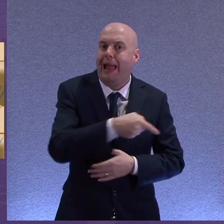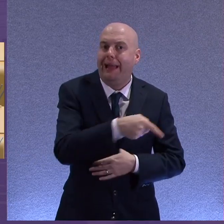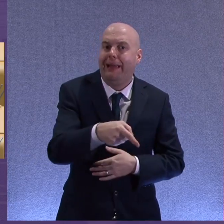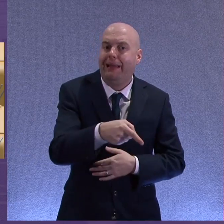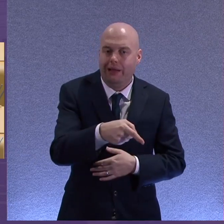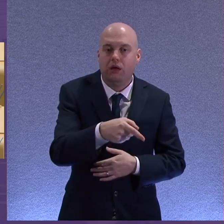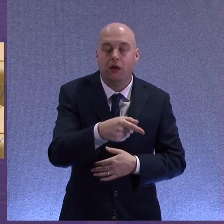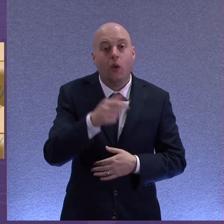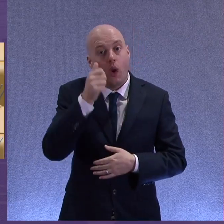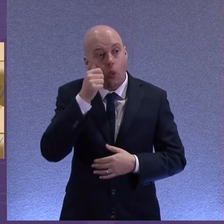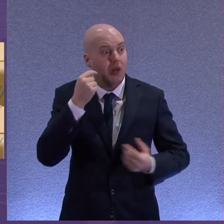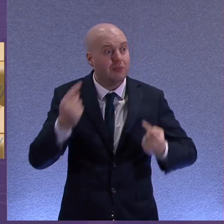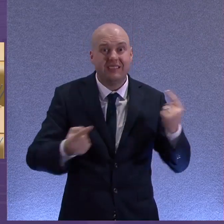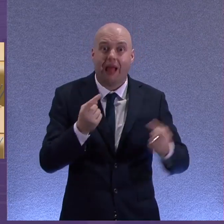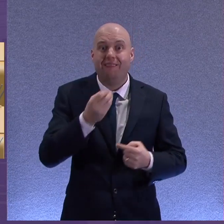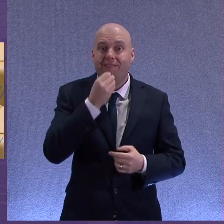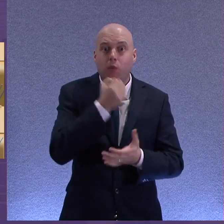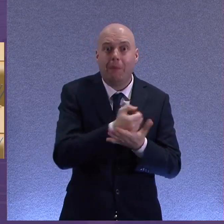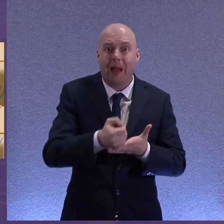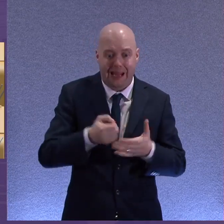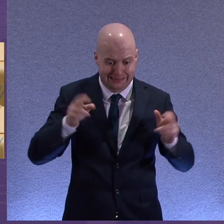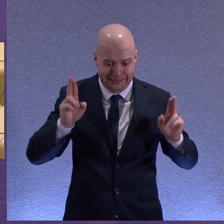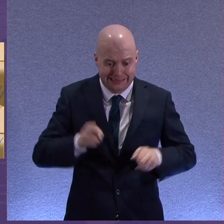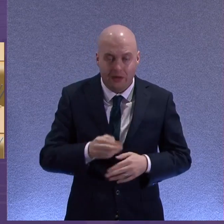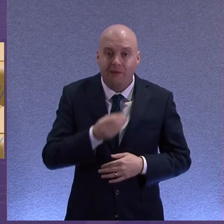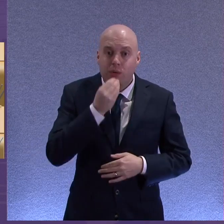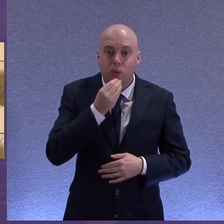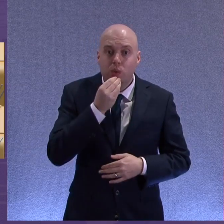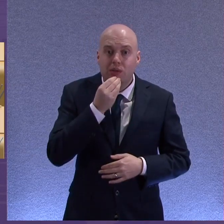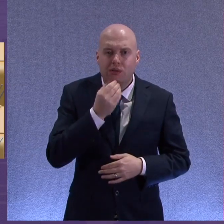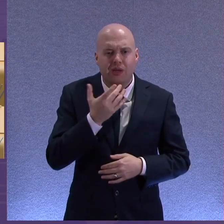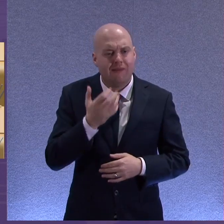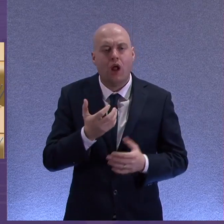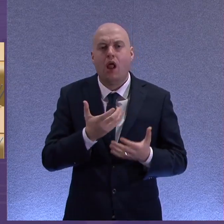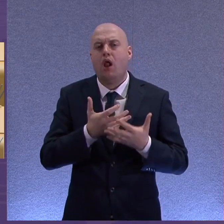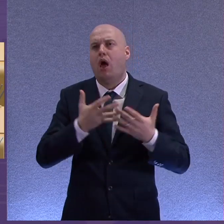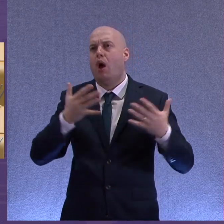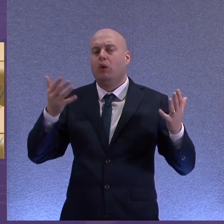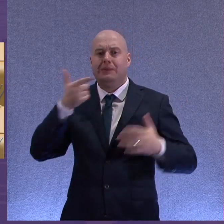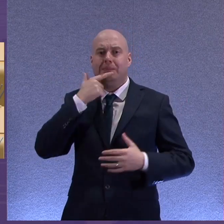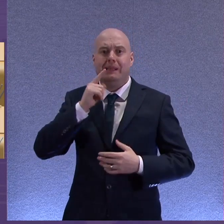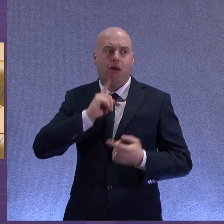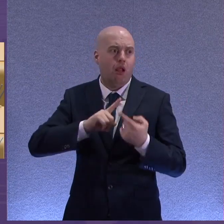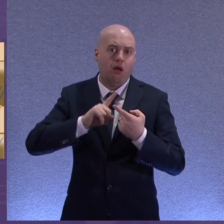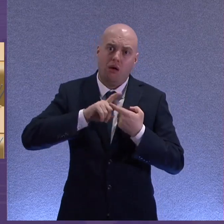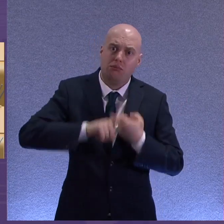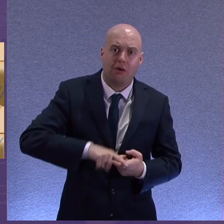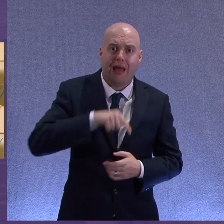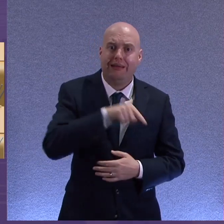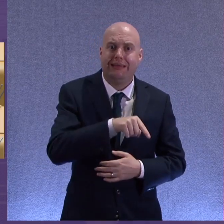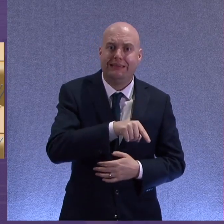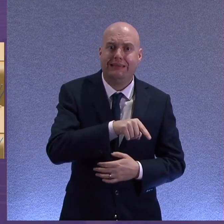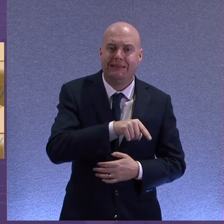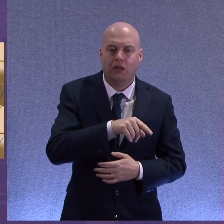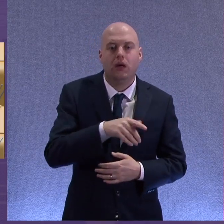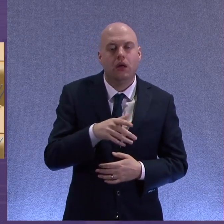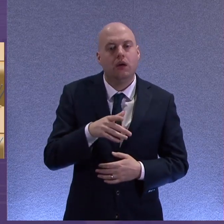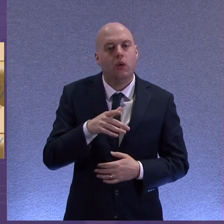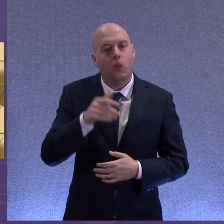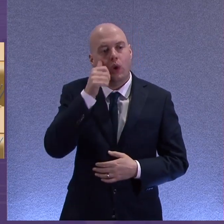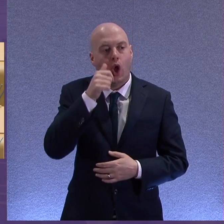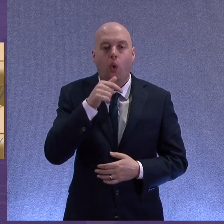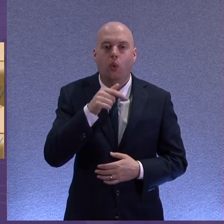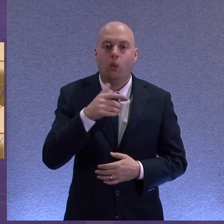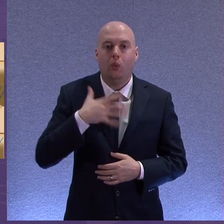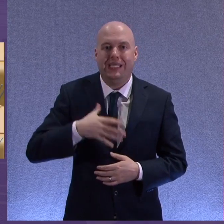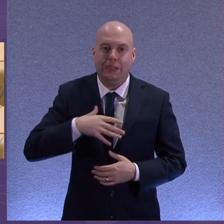particular pressure. So again, with the £70 million that we announced last week, we want to ensure that there can continue to be an adequate food supply for people who